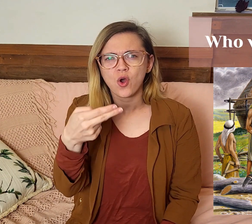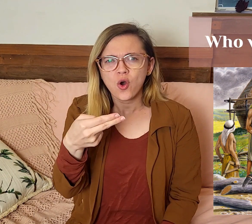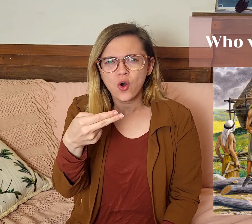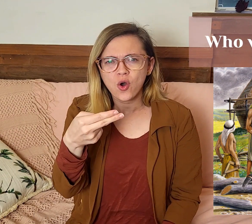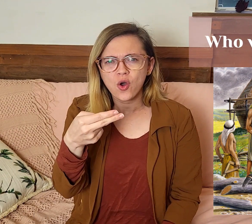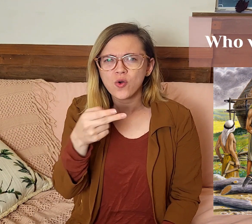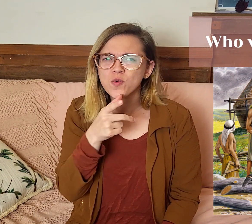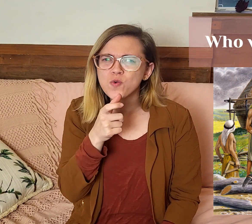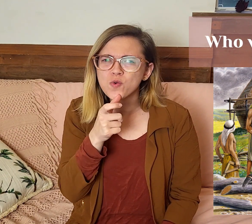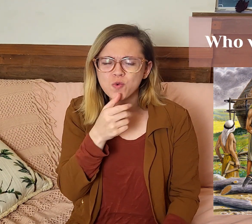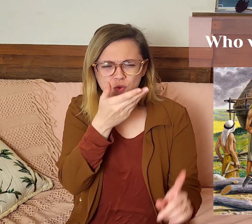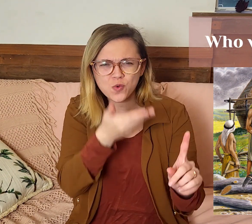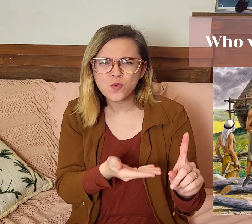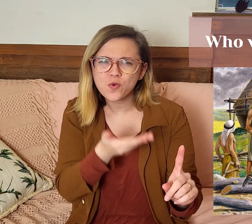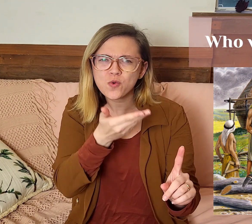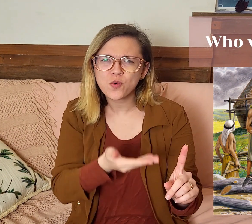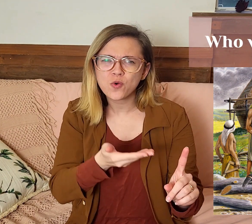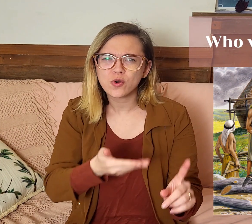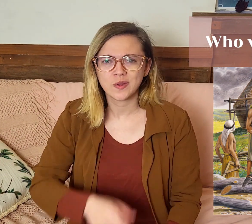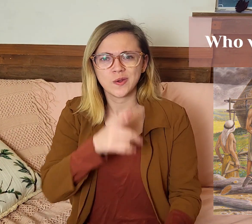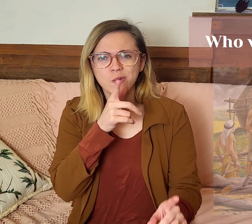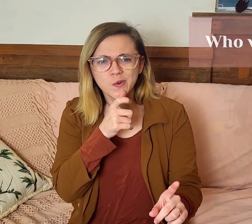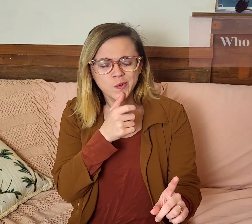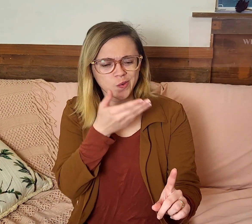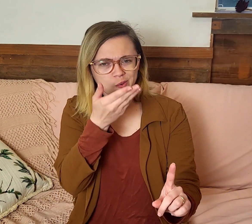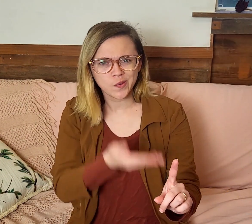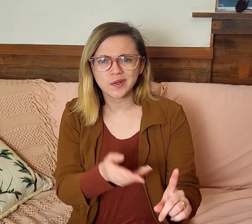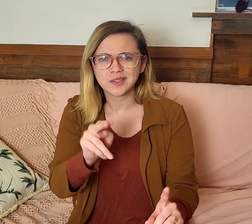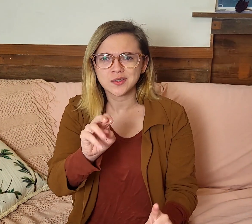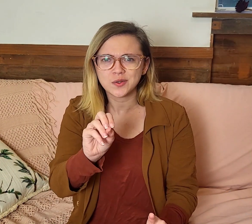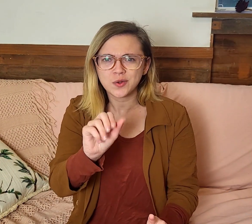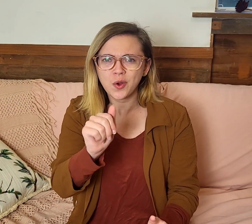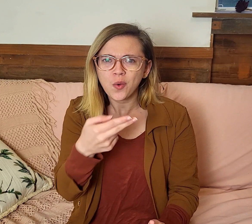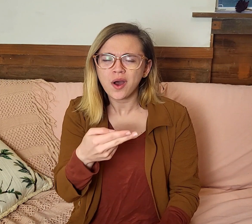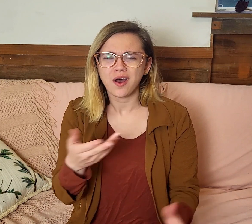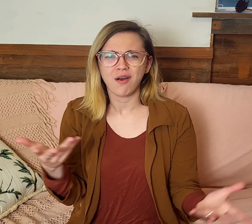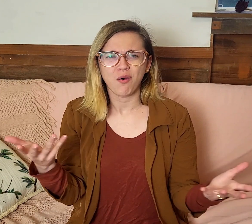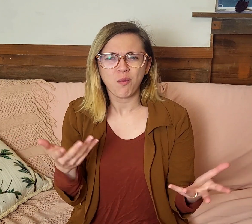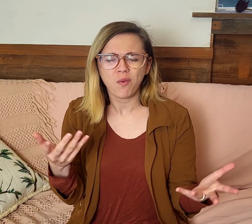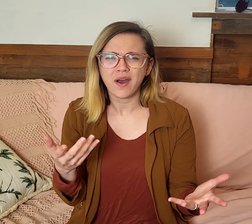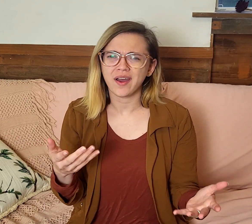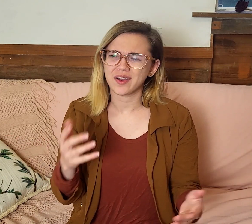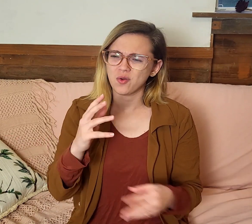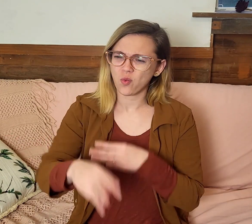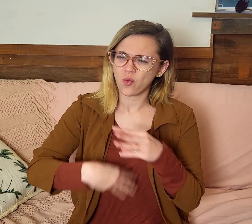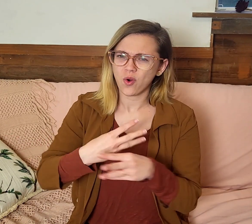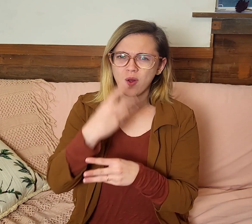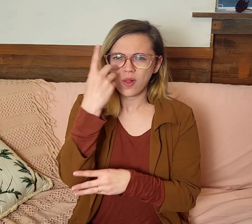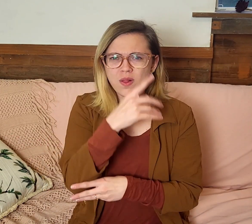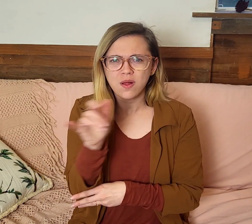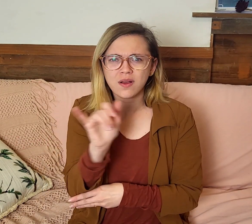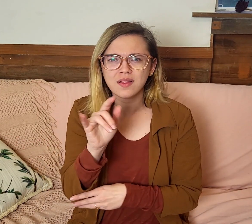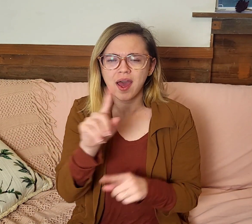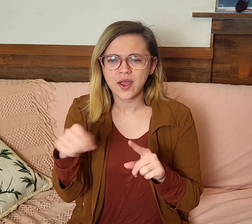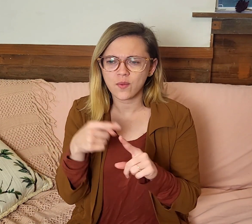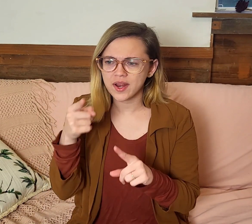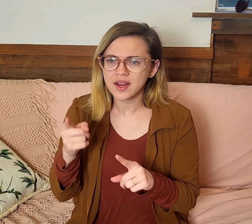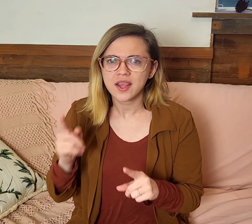was Noah. So who is this man named Noah? What did the world look